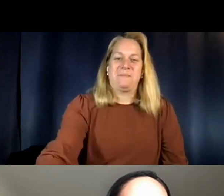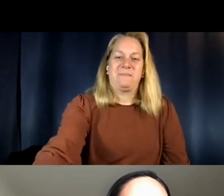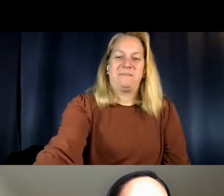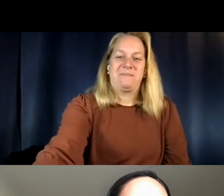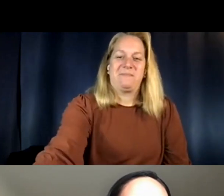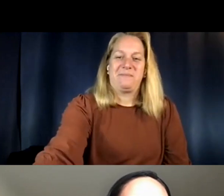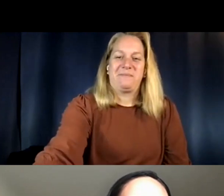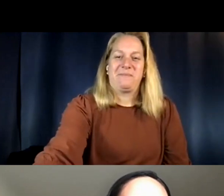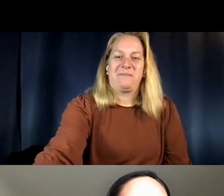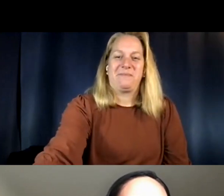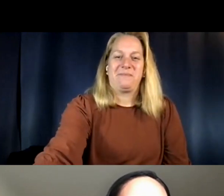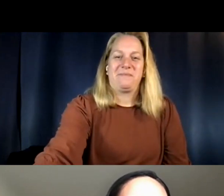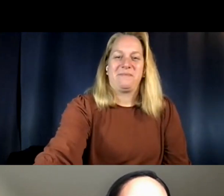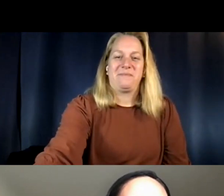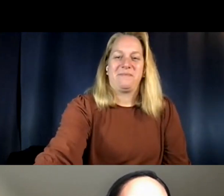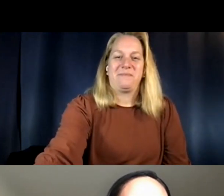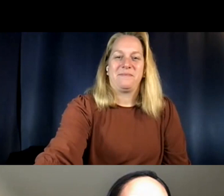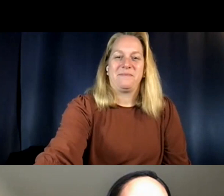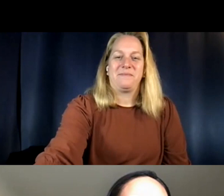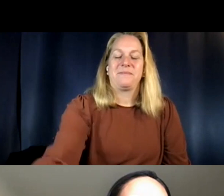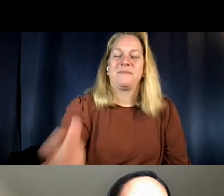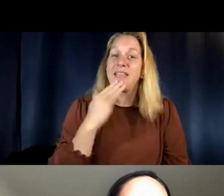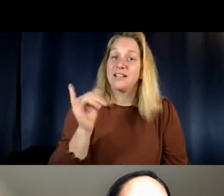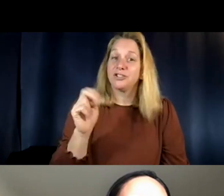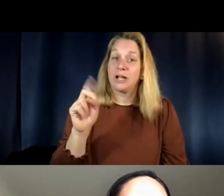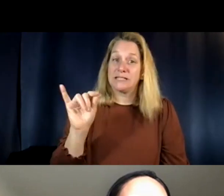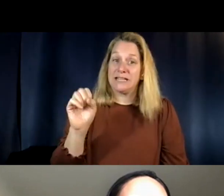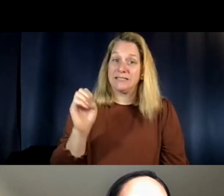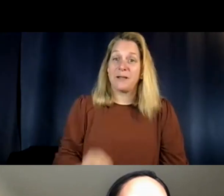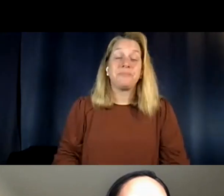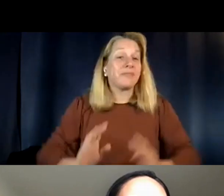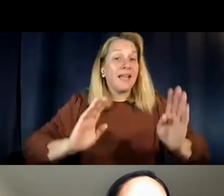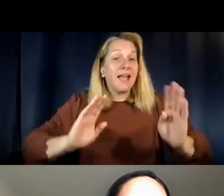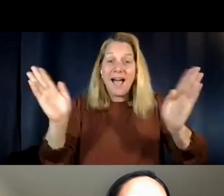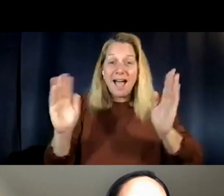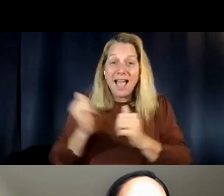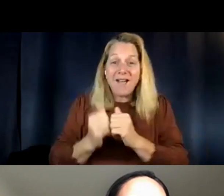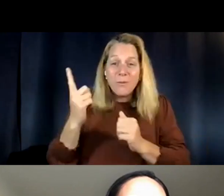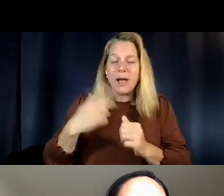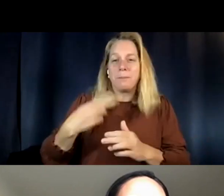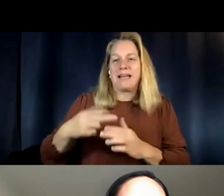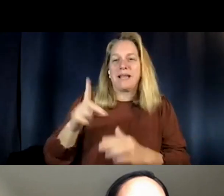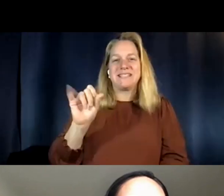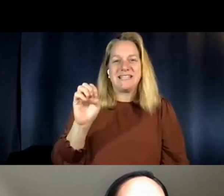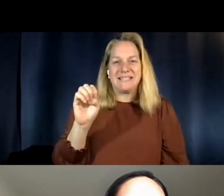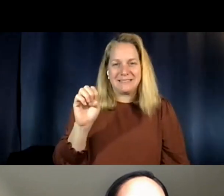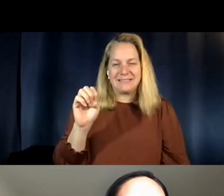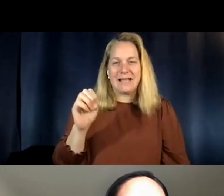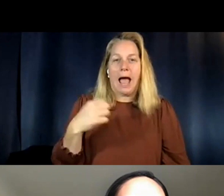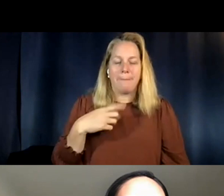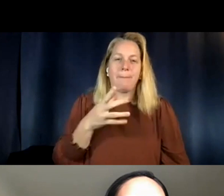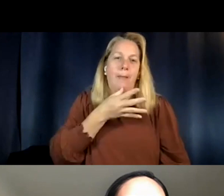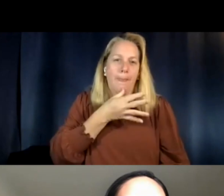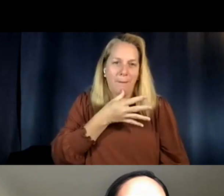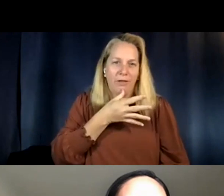Perfect. Thank you, John. Denise? Hi, everybody. My name is Denise, and I am the mother of